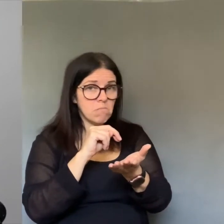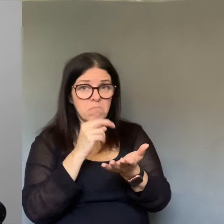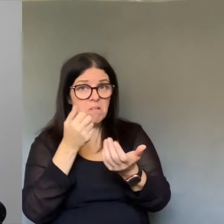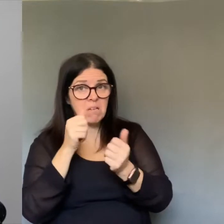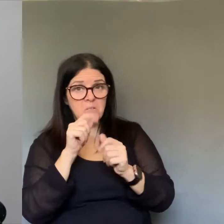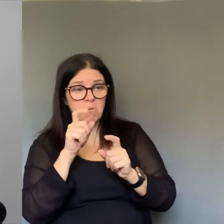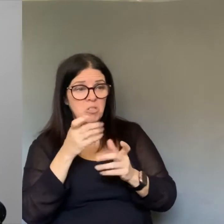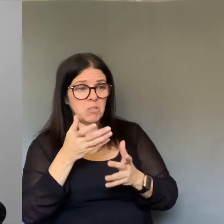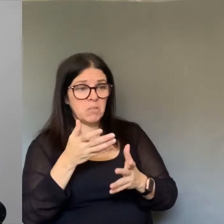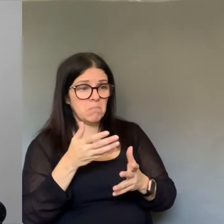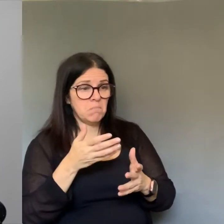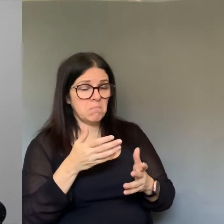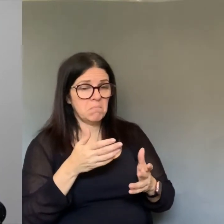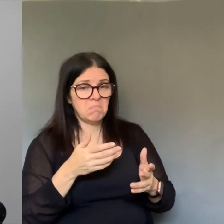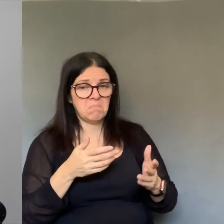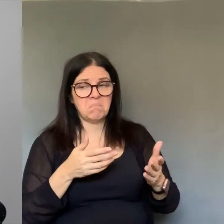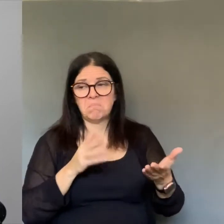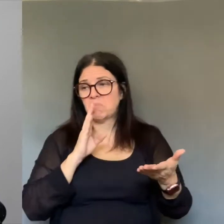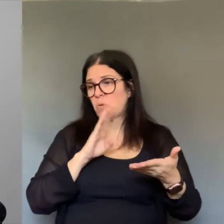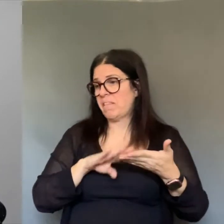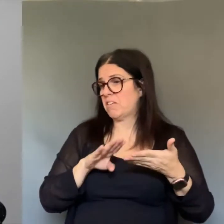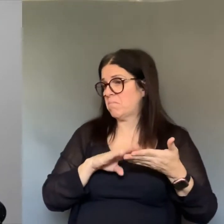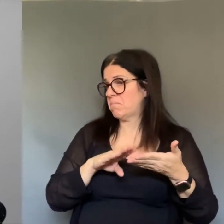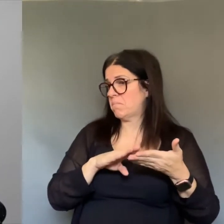No, thank you. Windsor Star?